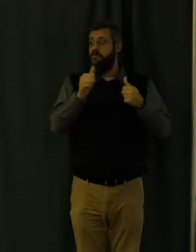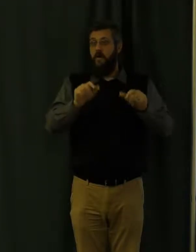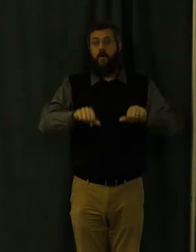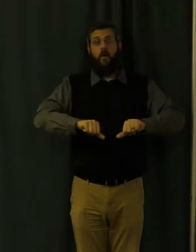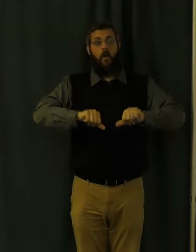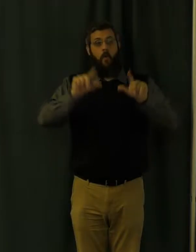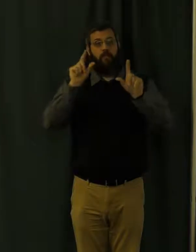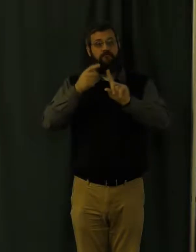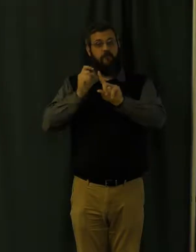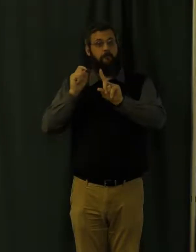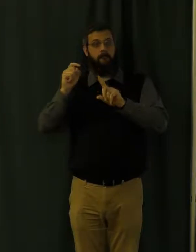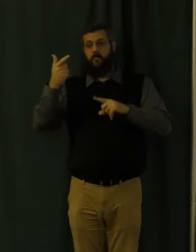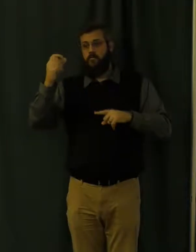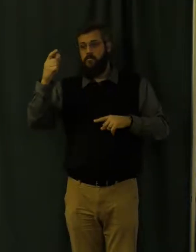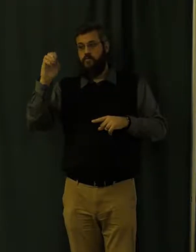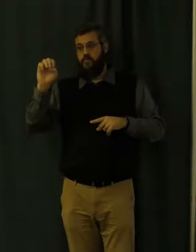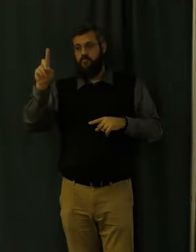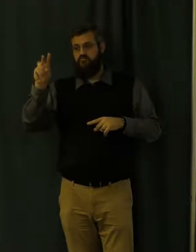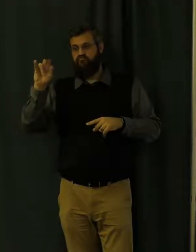my Google Drive,